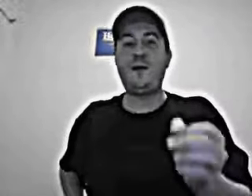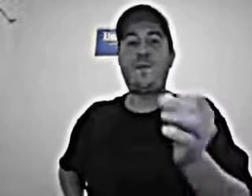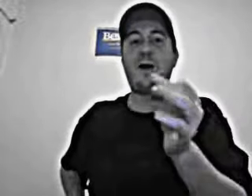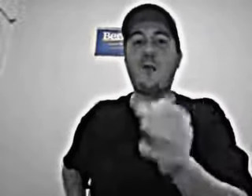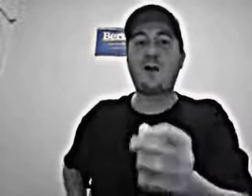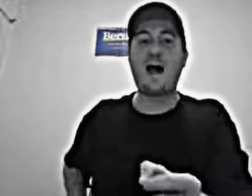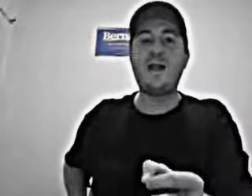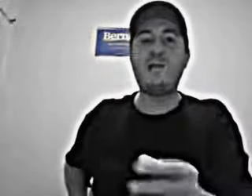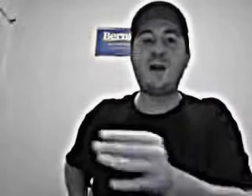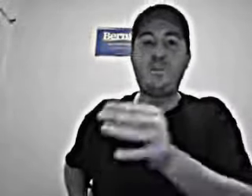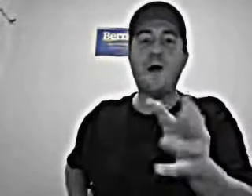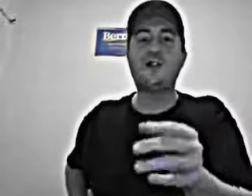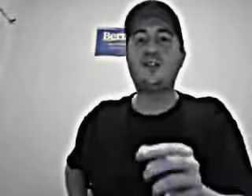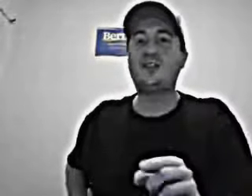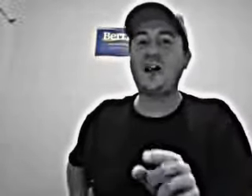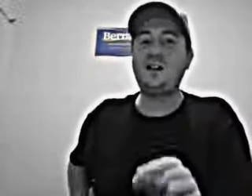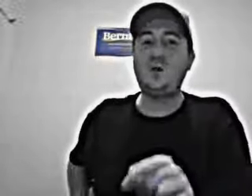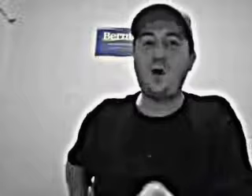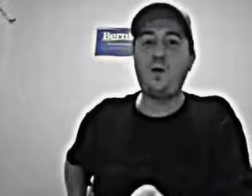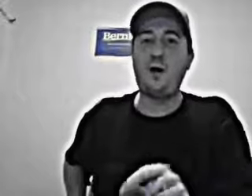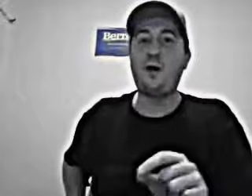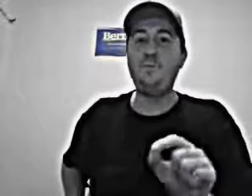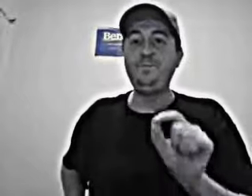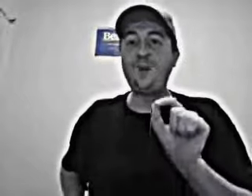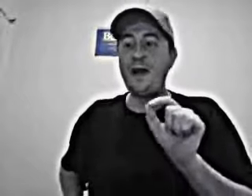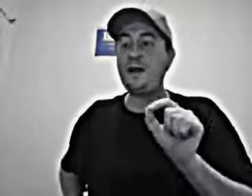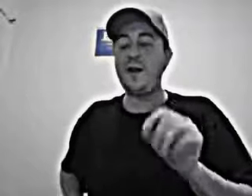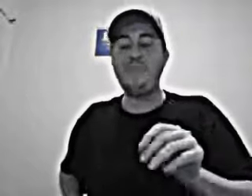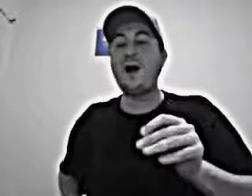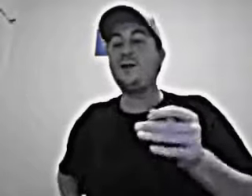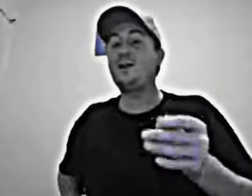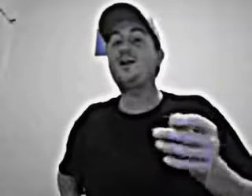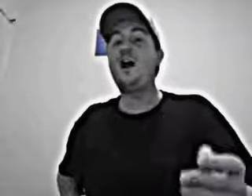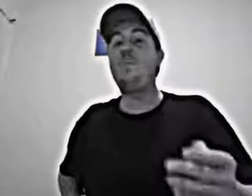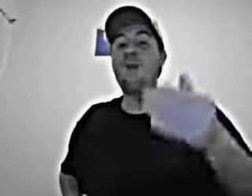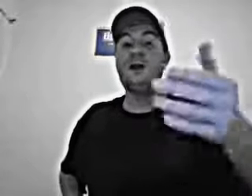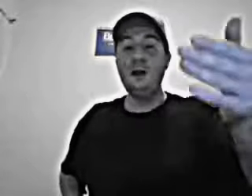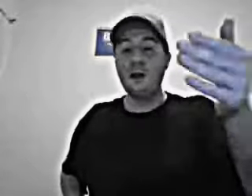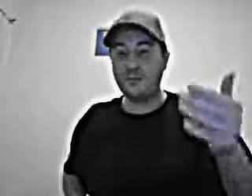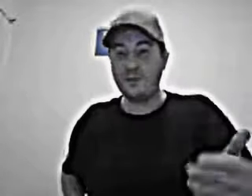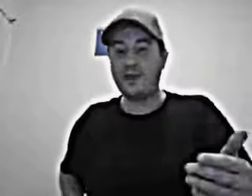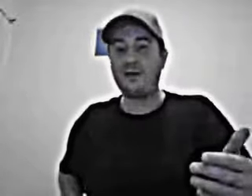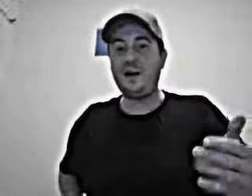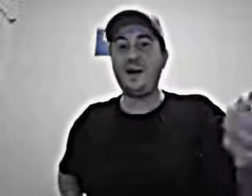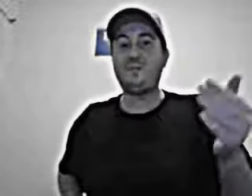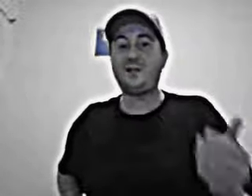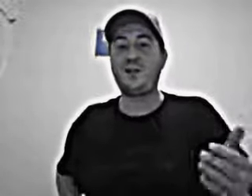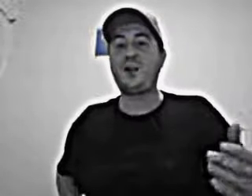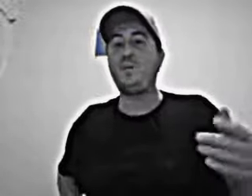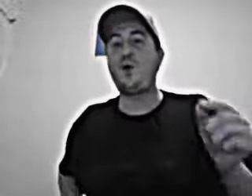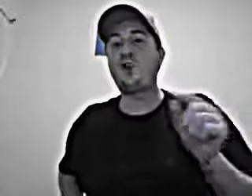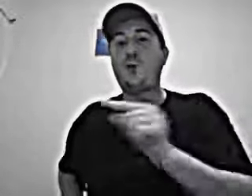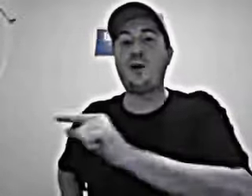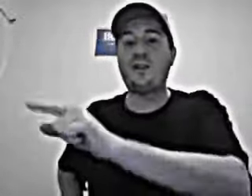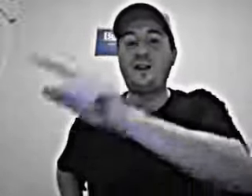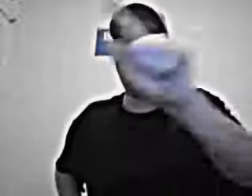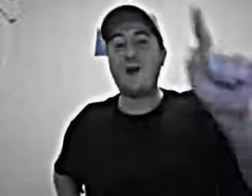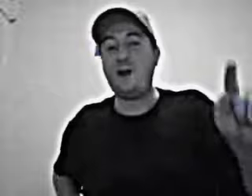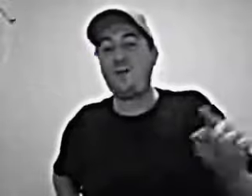empire we're a goddamned empire just that's what we are and empire doesn't help me let's protect us protect our borders we're going to sit there and pay